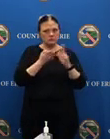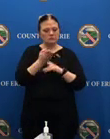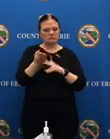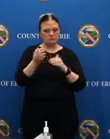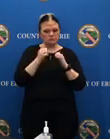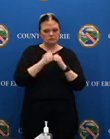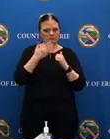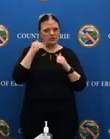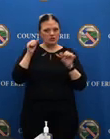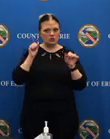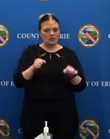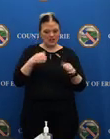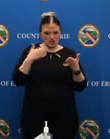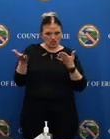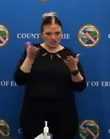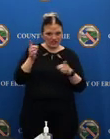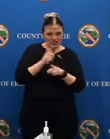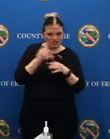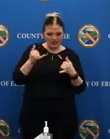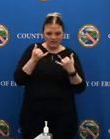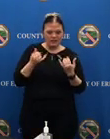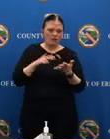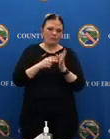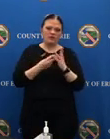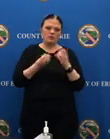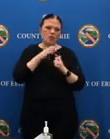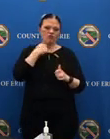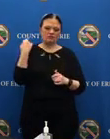having services at this time would only put more people at risk.